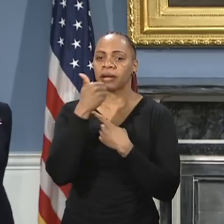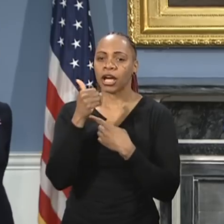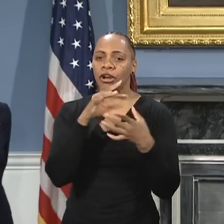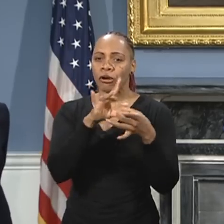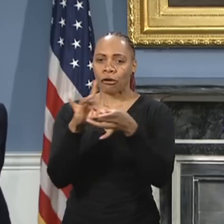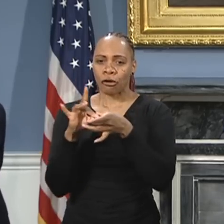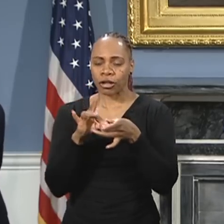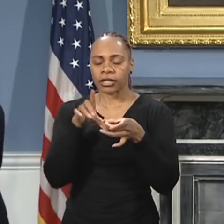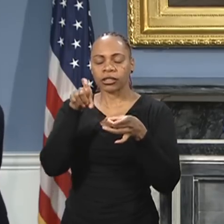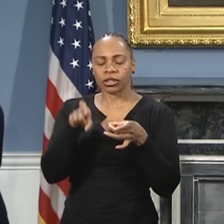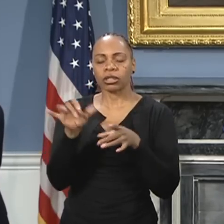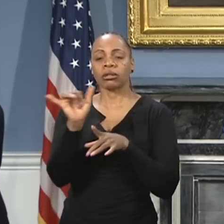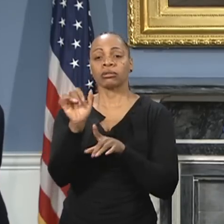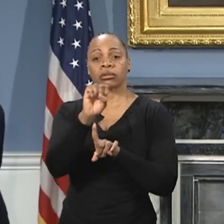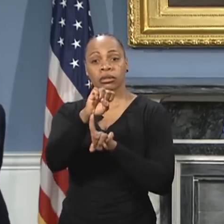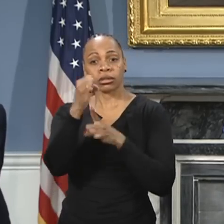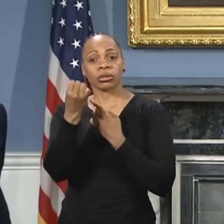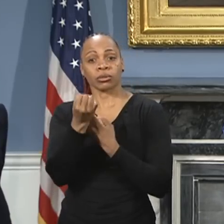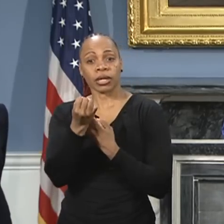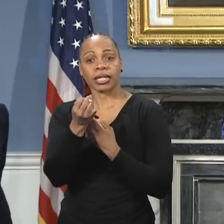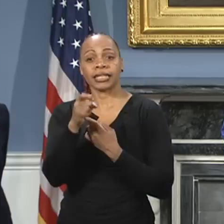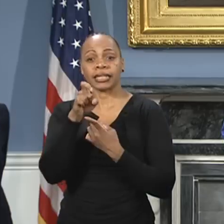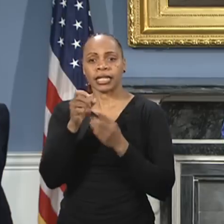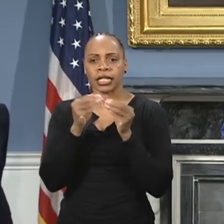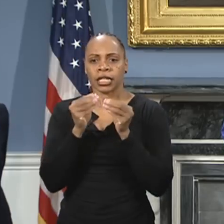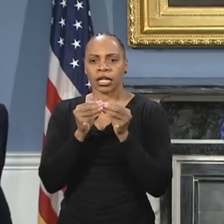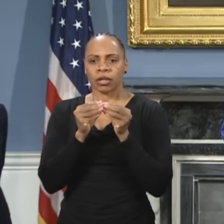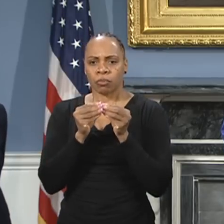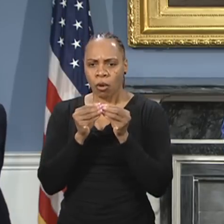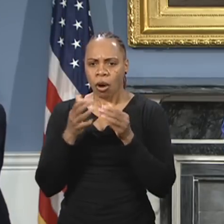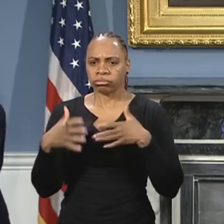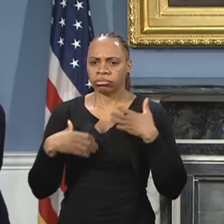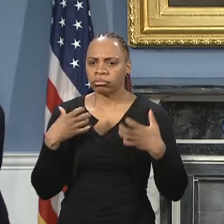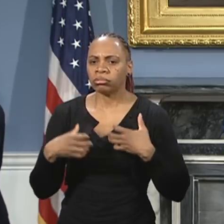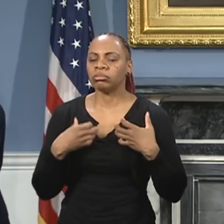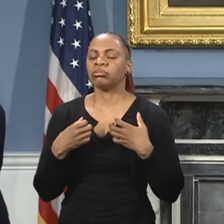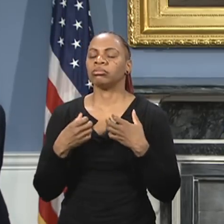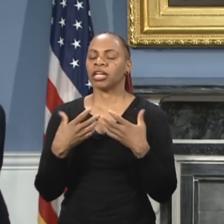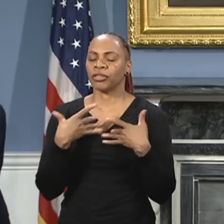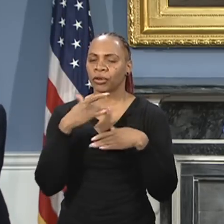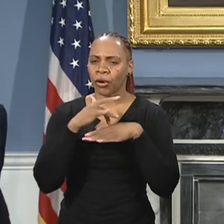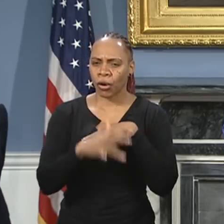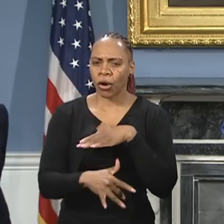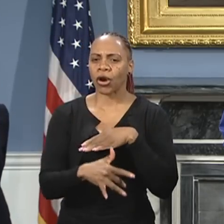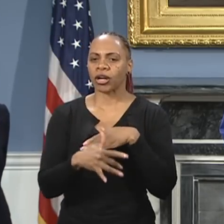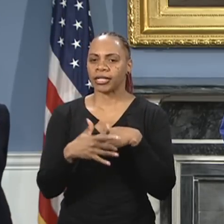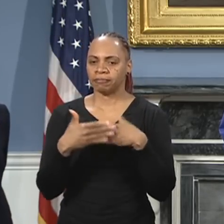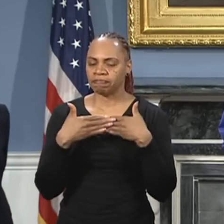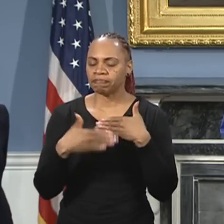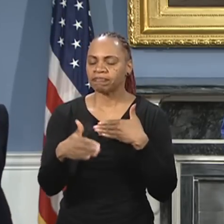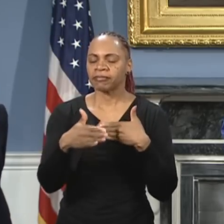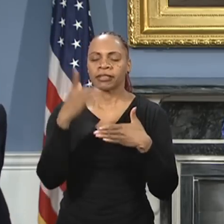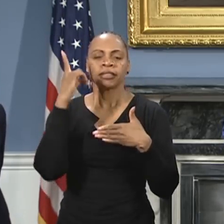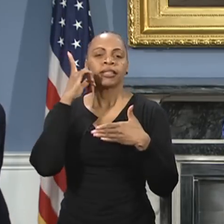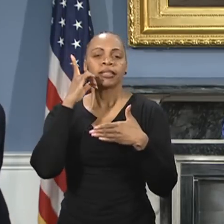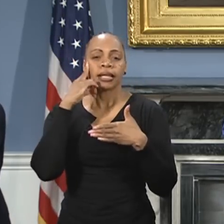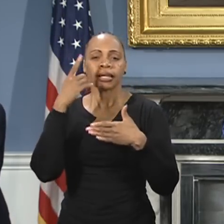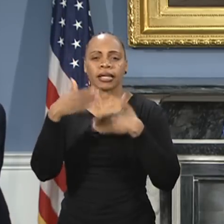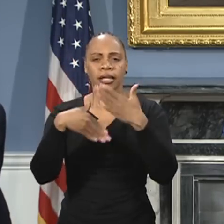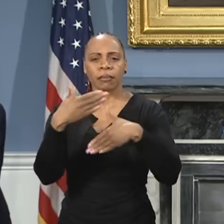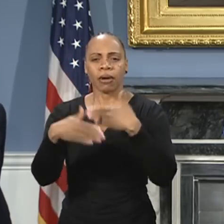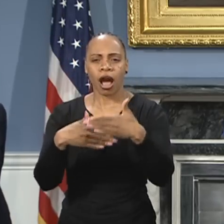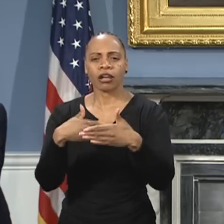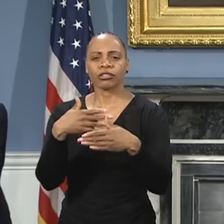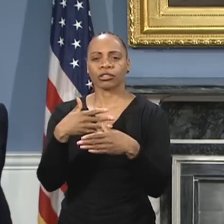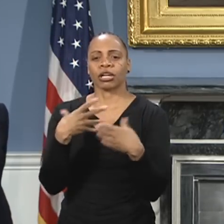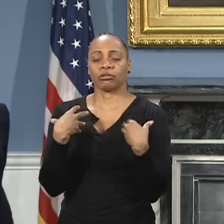some decisions that needed to be made more aggressively and early. And I think in this process, we've created some stronger protocols.